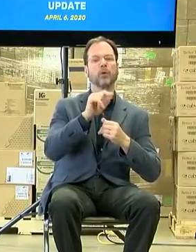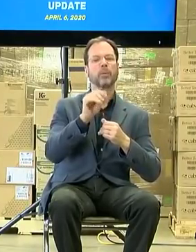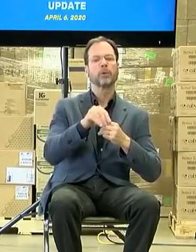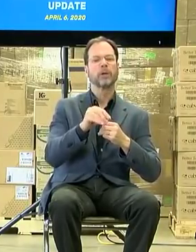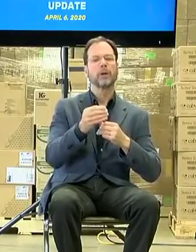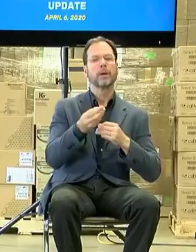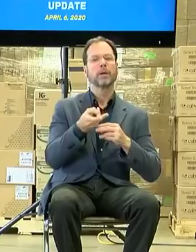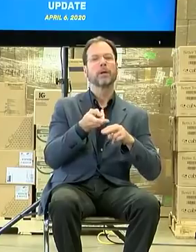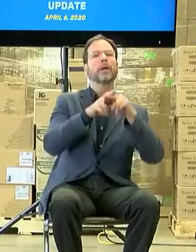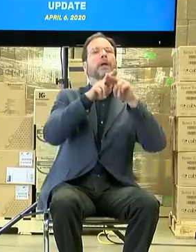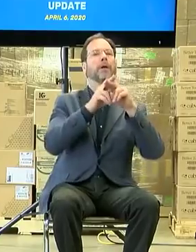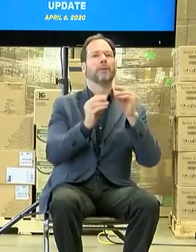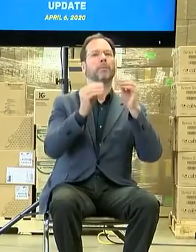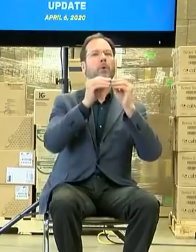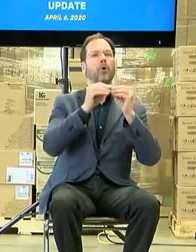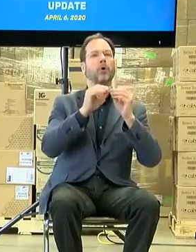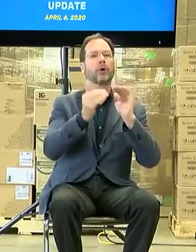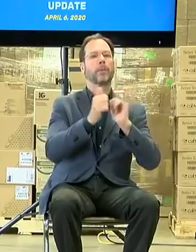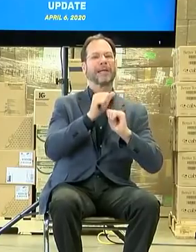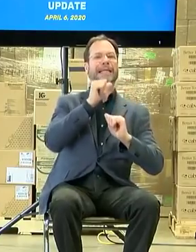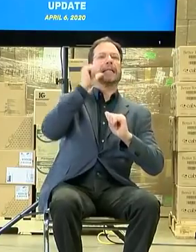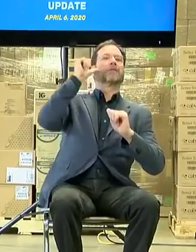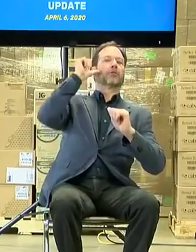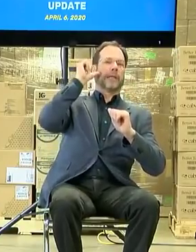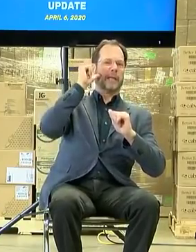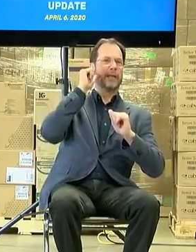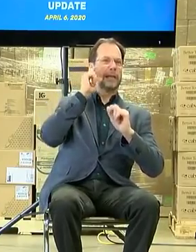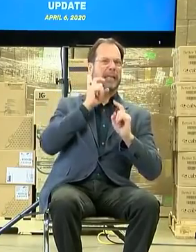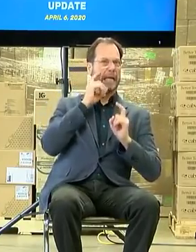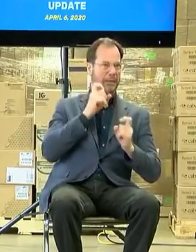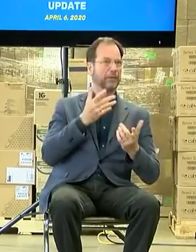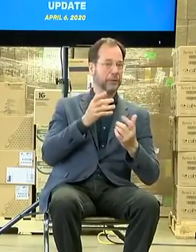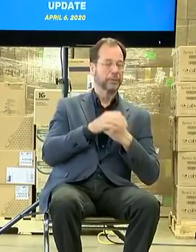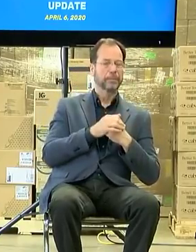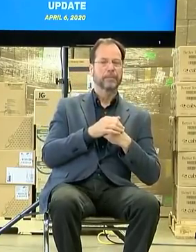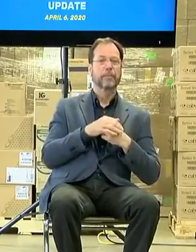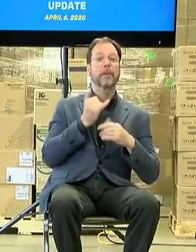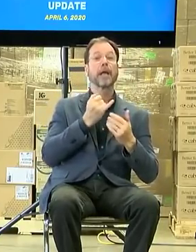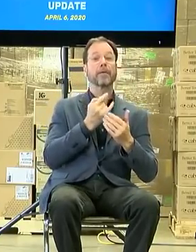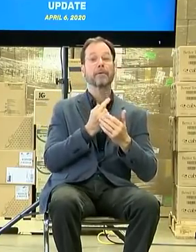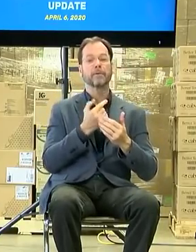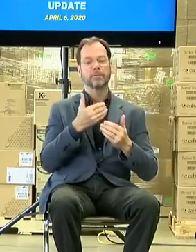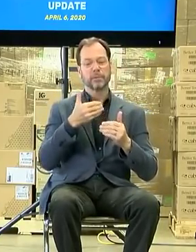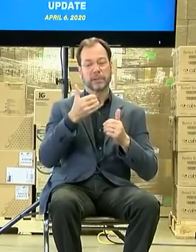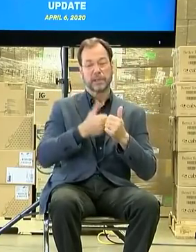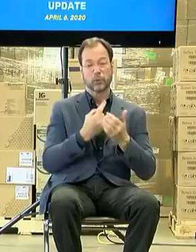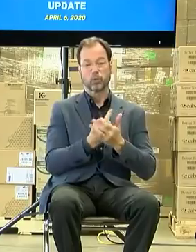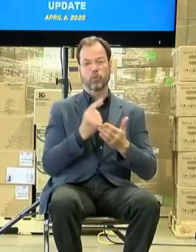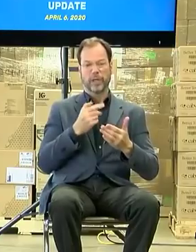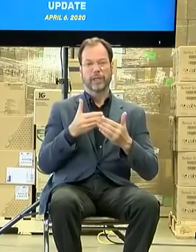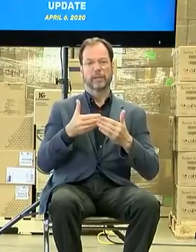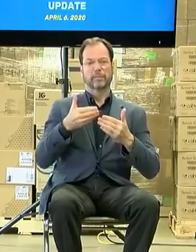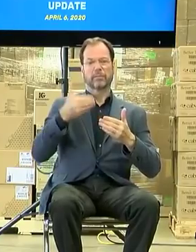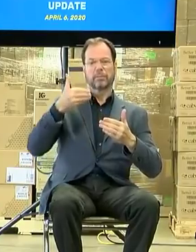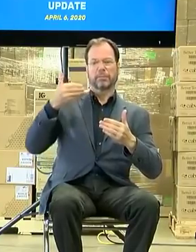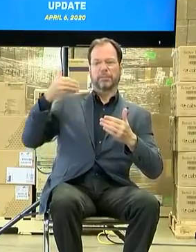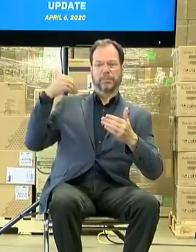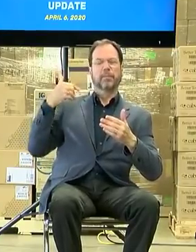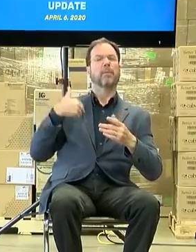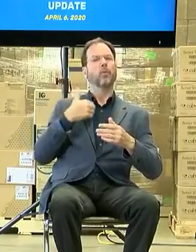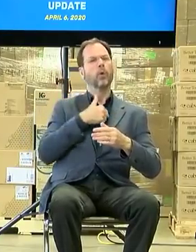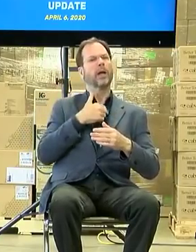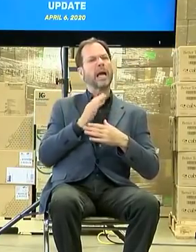increase over the number who had been tested yesterday. If you go back for about a week period of time, on average, we